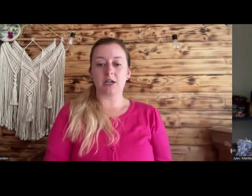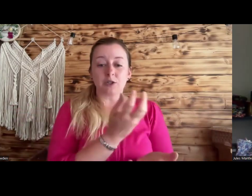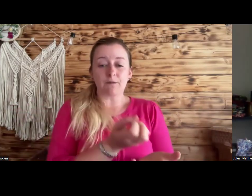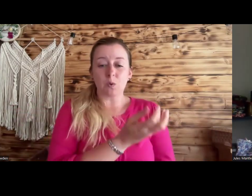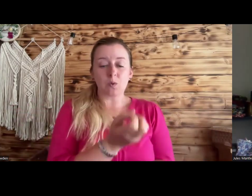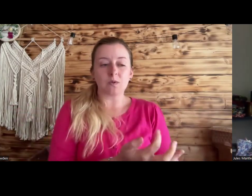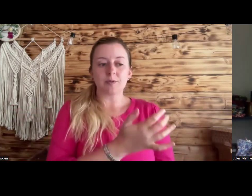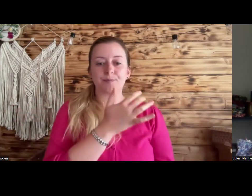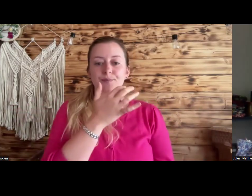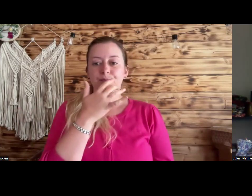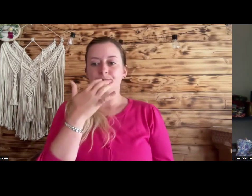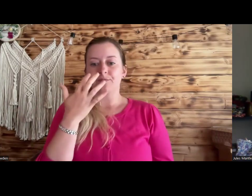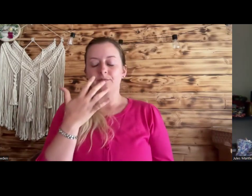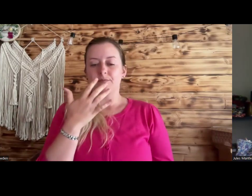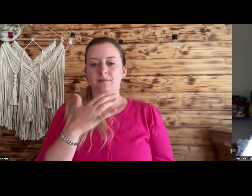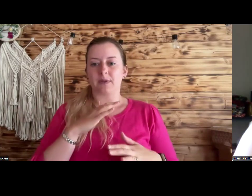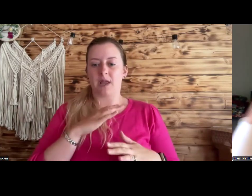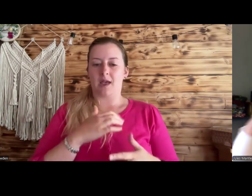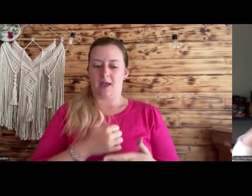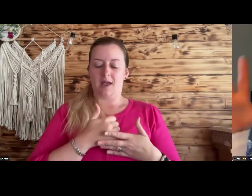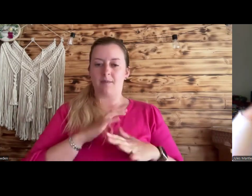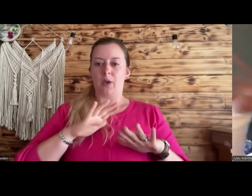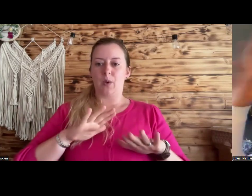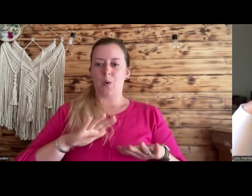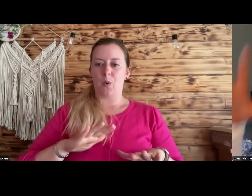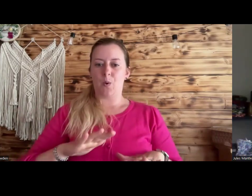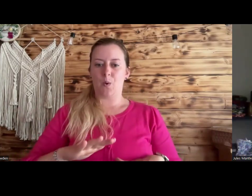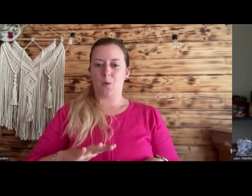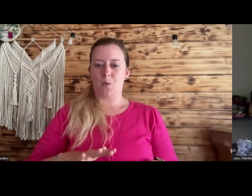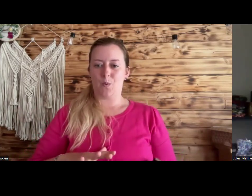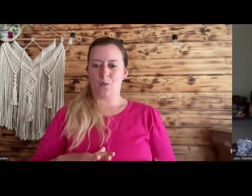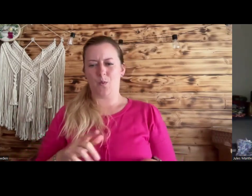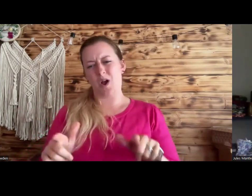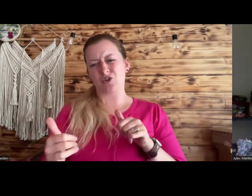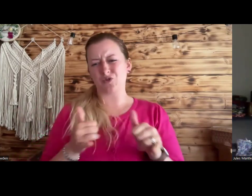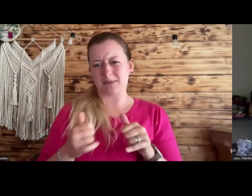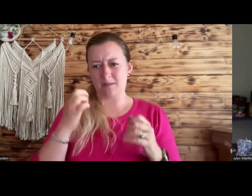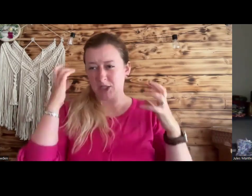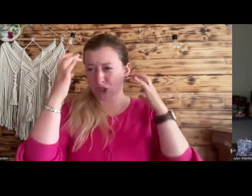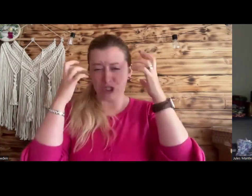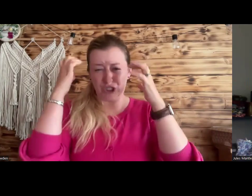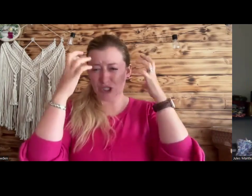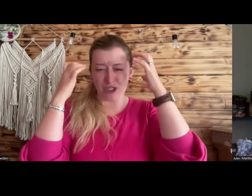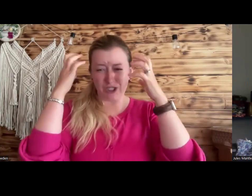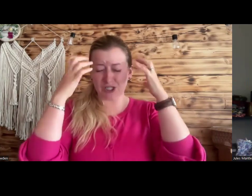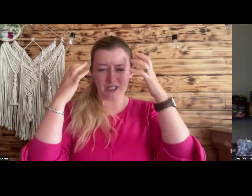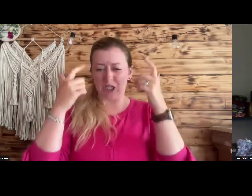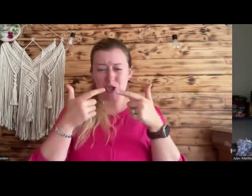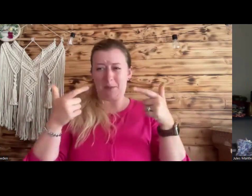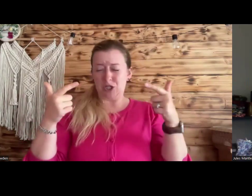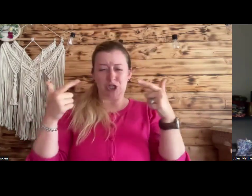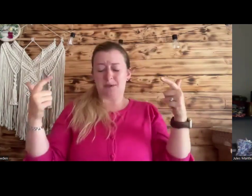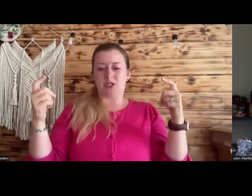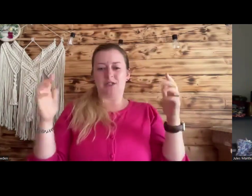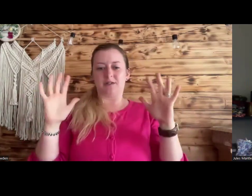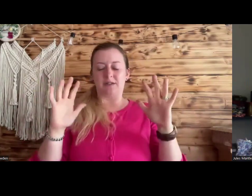you know, we all get times, don't we, when we're overwhelmed with too much going on. But interestingly, with the